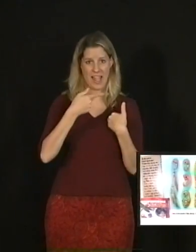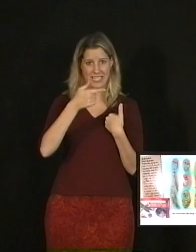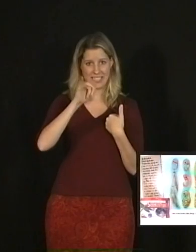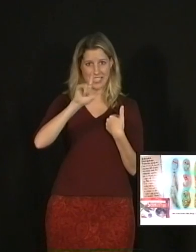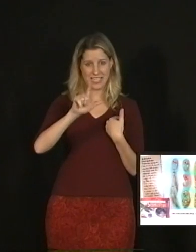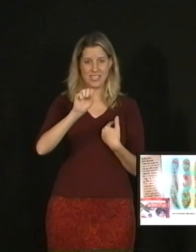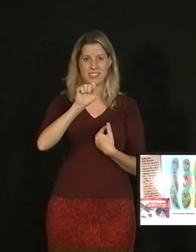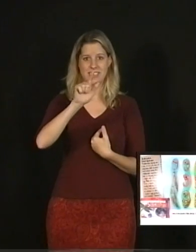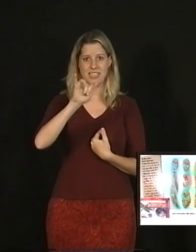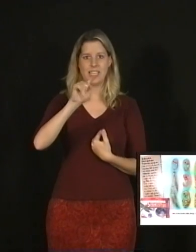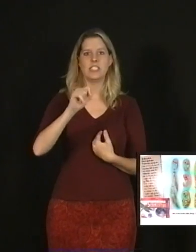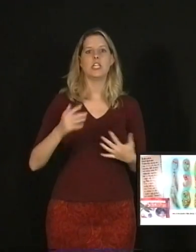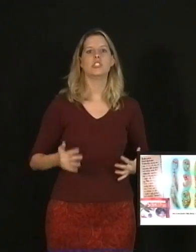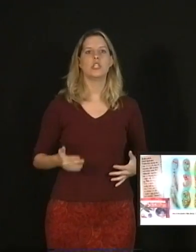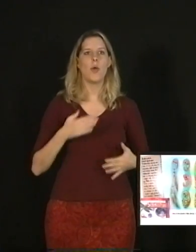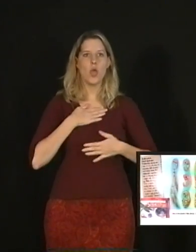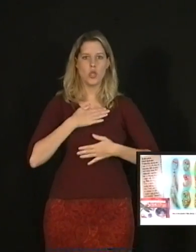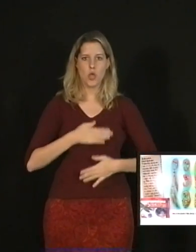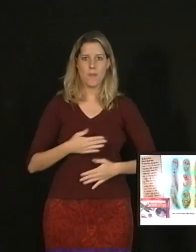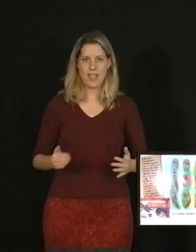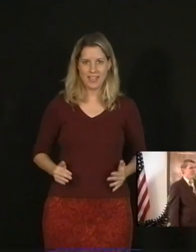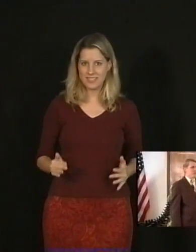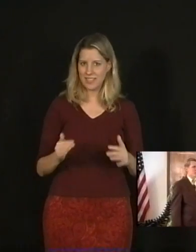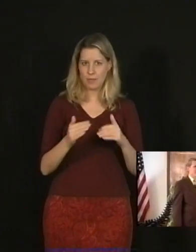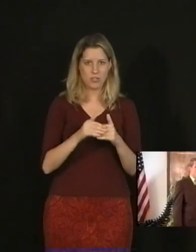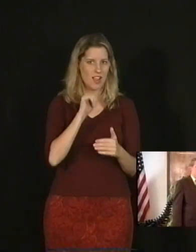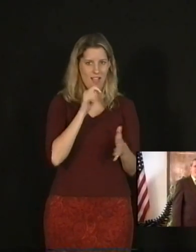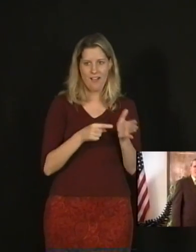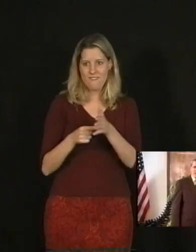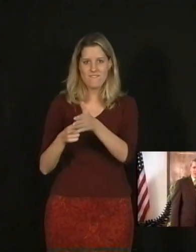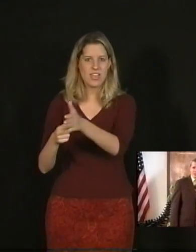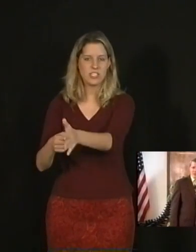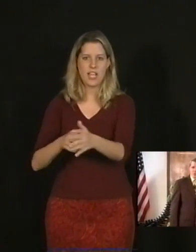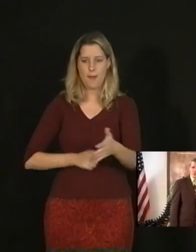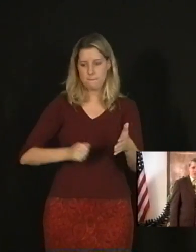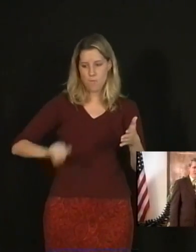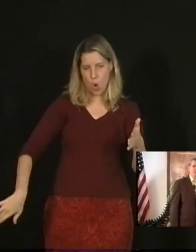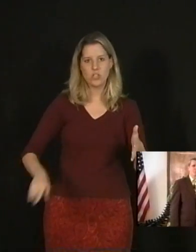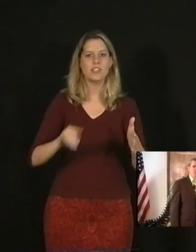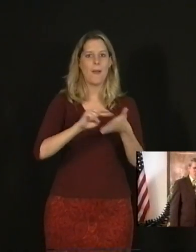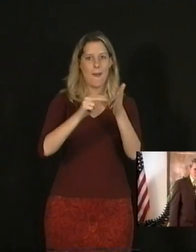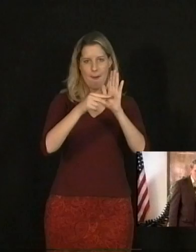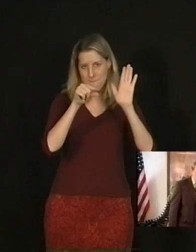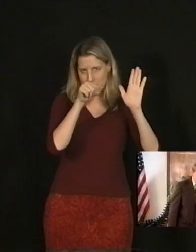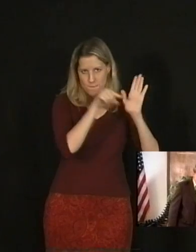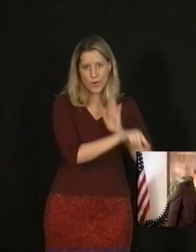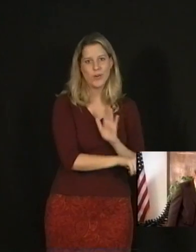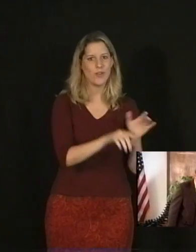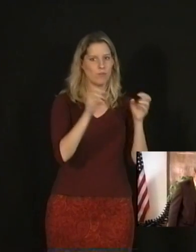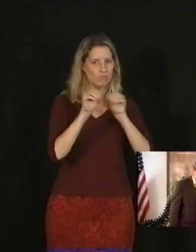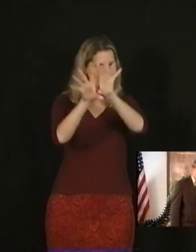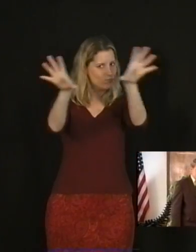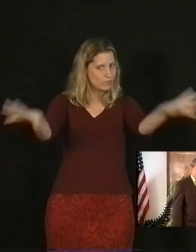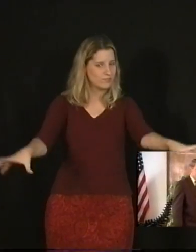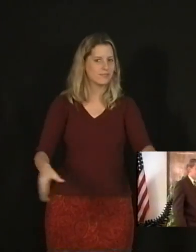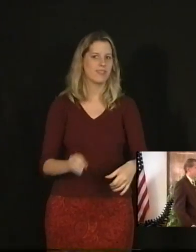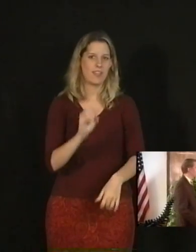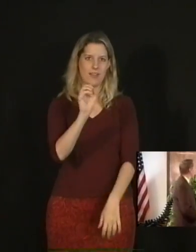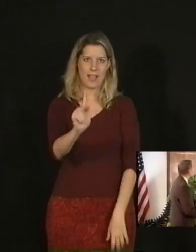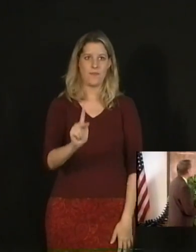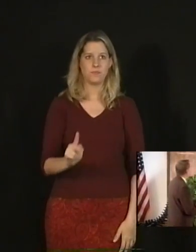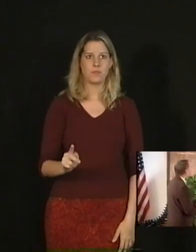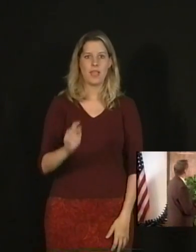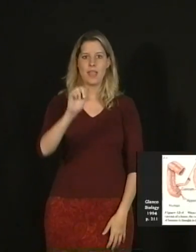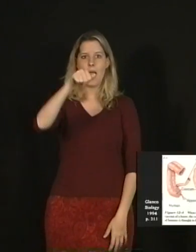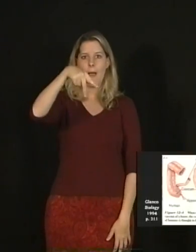slits. It's a human at conception. It's not a fish or an amphibian or anything else. An abortion is murder, plain and simple.